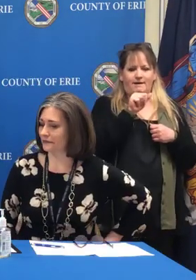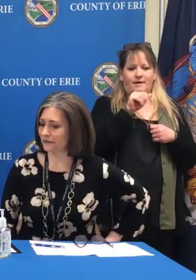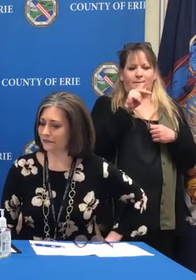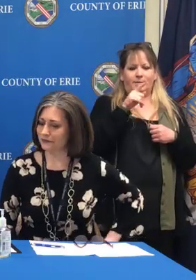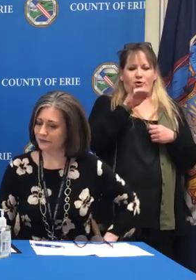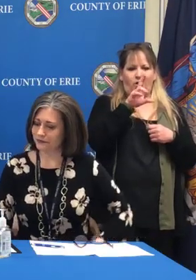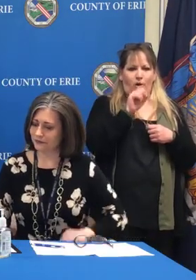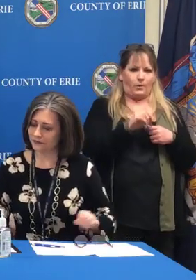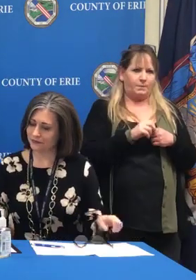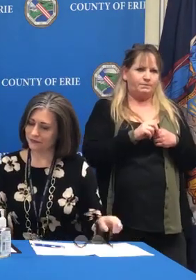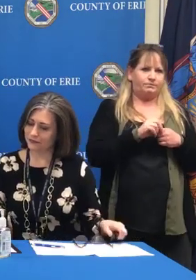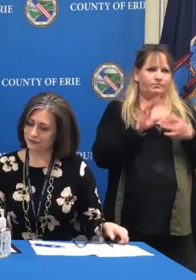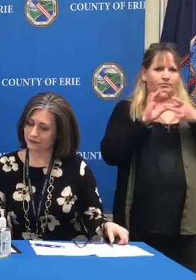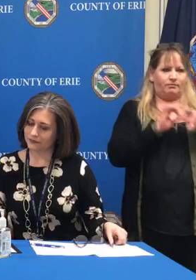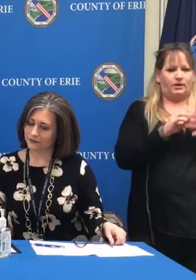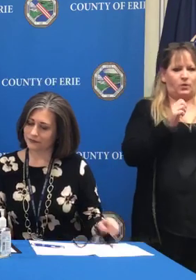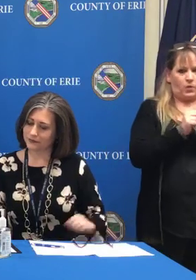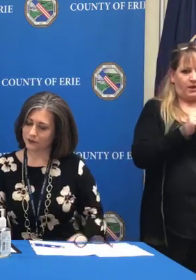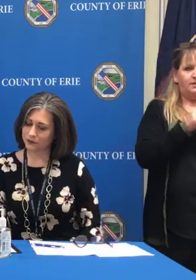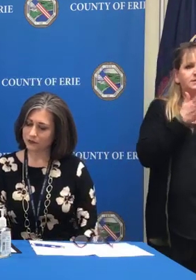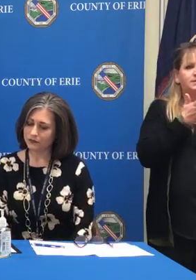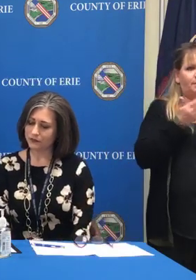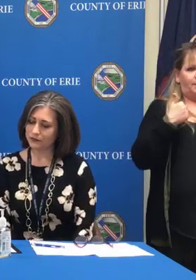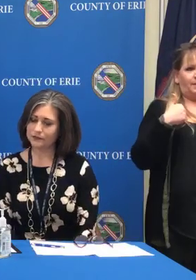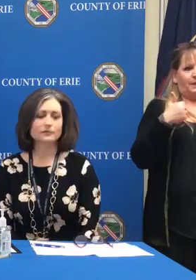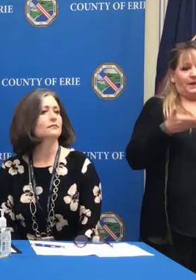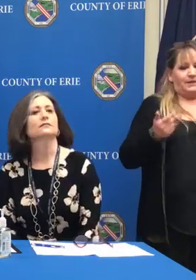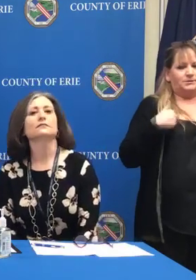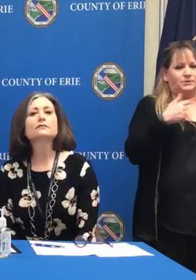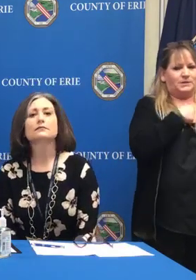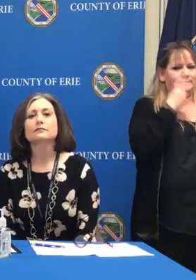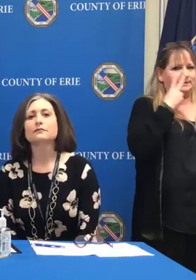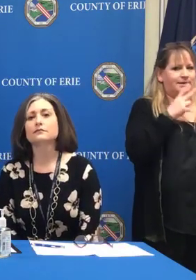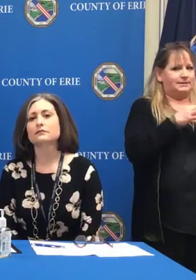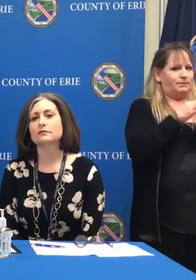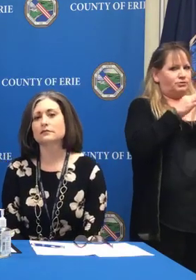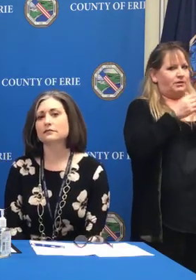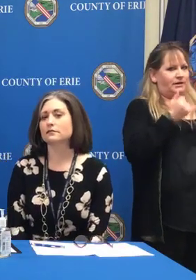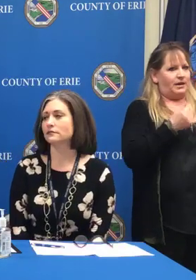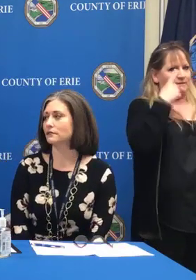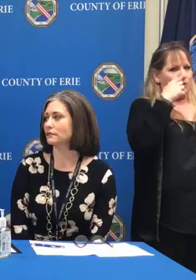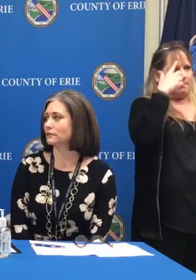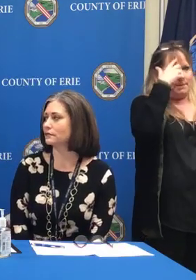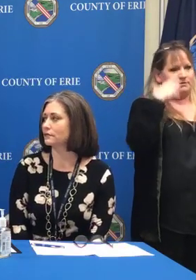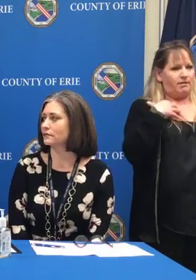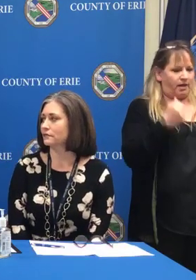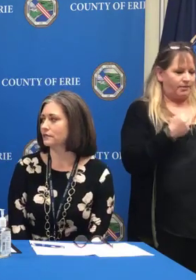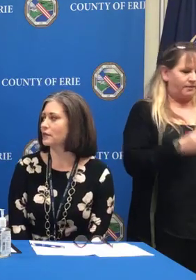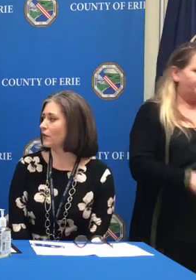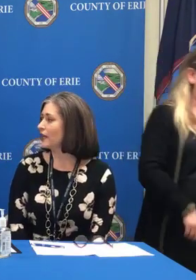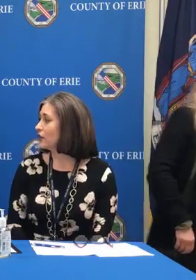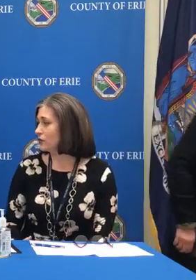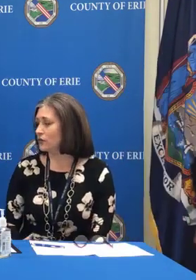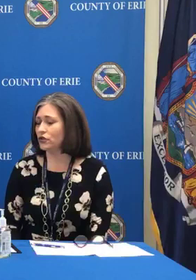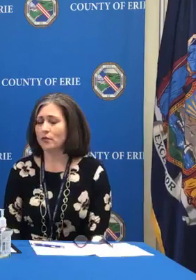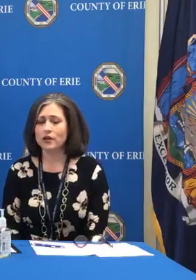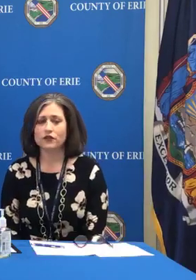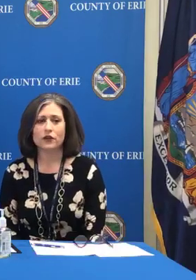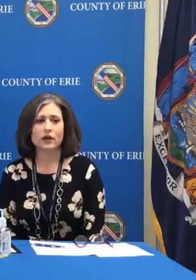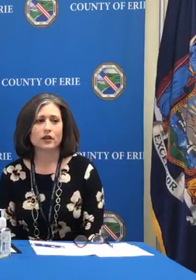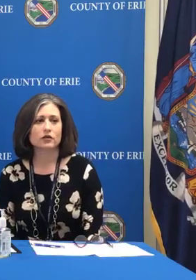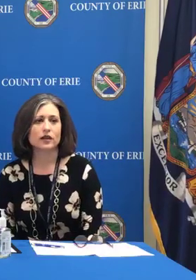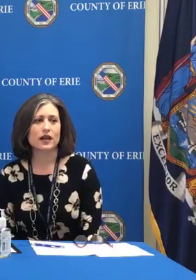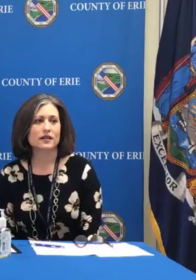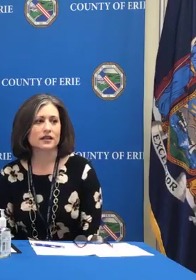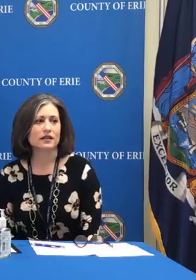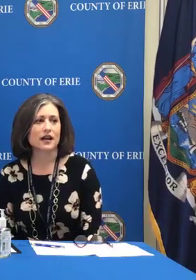issues associated with some of the things that we're seeing, especially now in the mental health category. Well, thank you so much